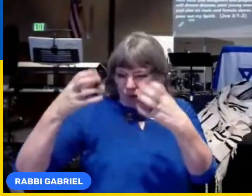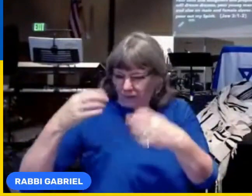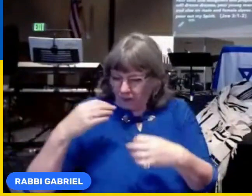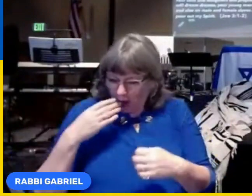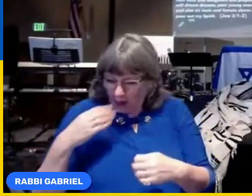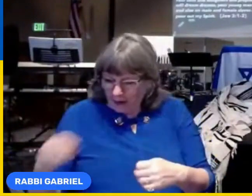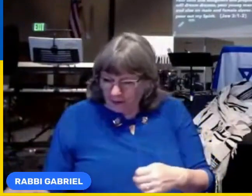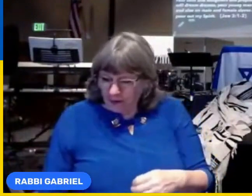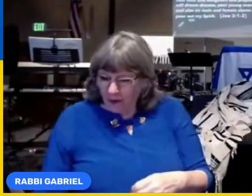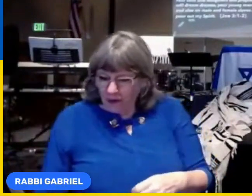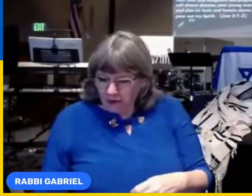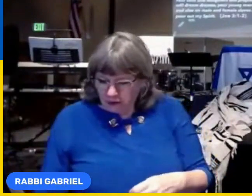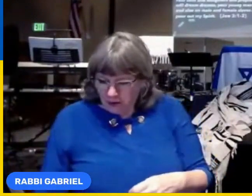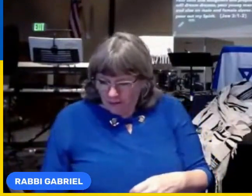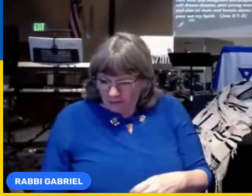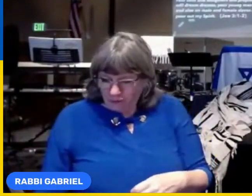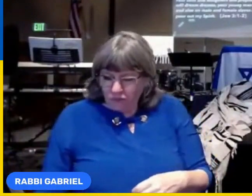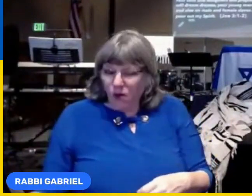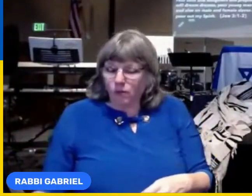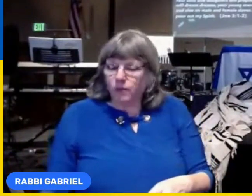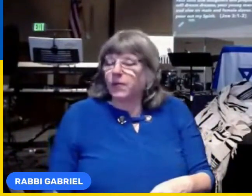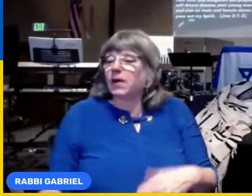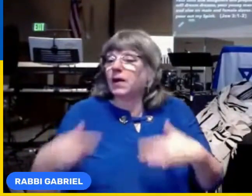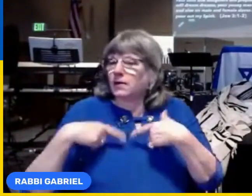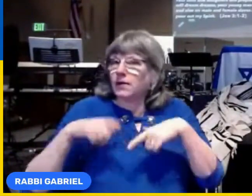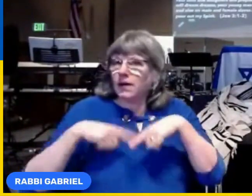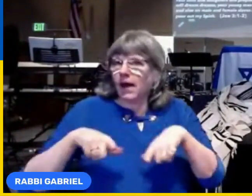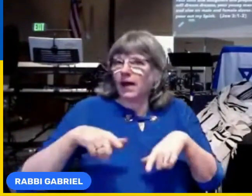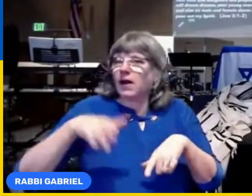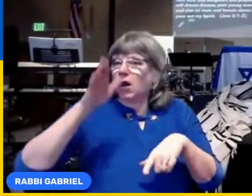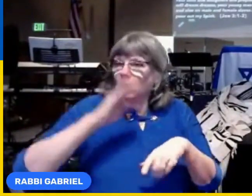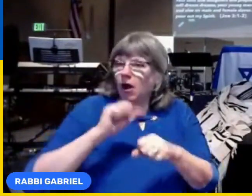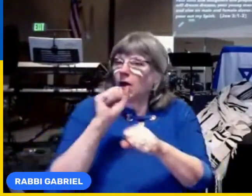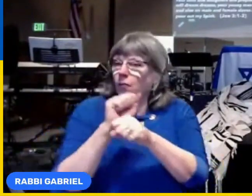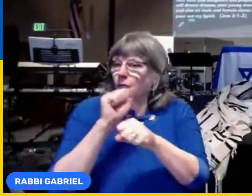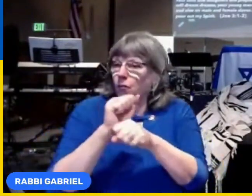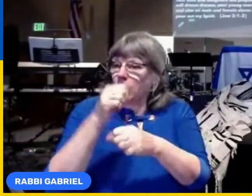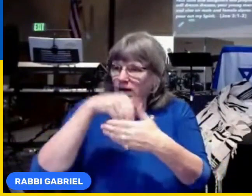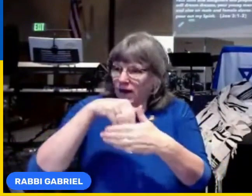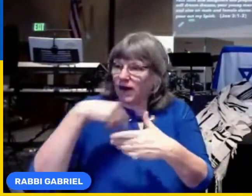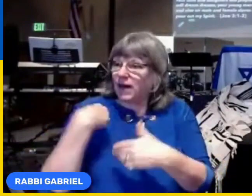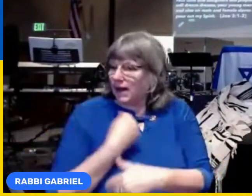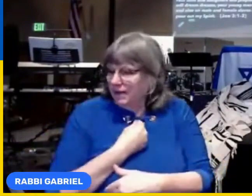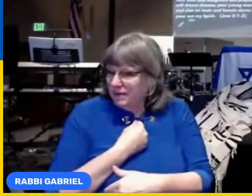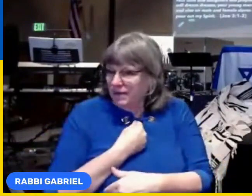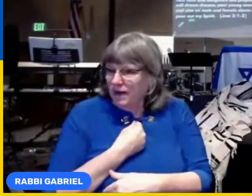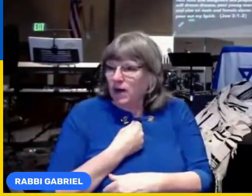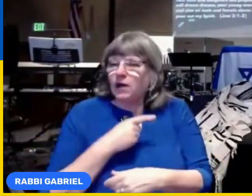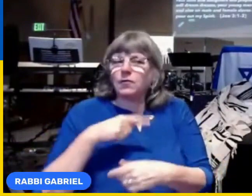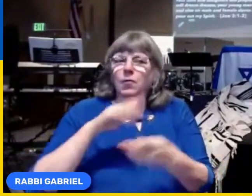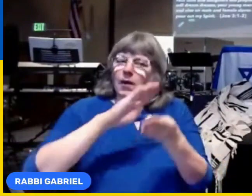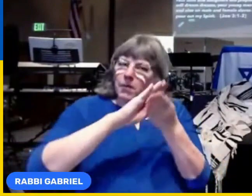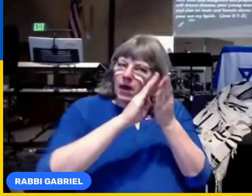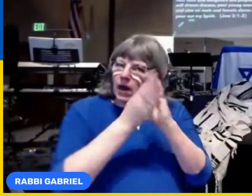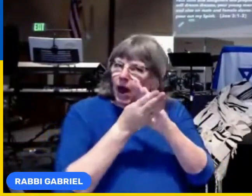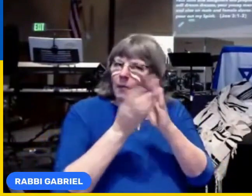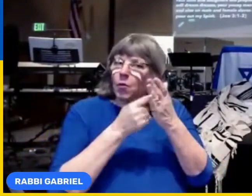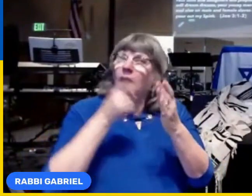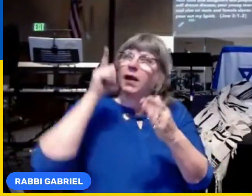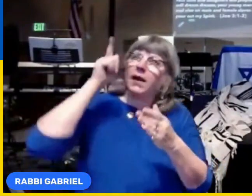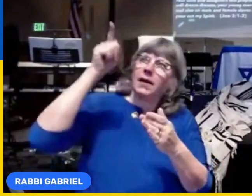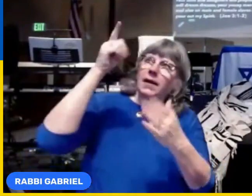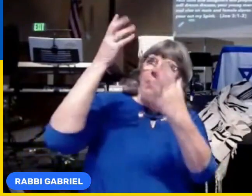allow Hashem to work in us in order to make us what He wants us to be. Not what we are, but what He wants us to be.